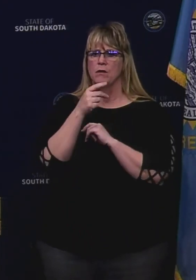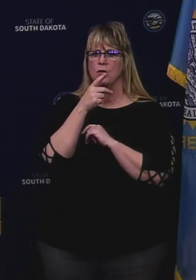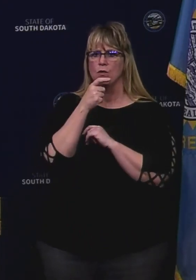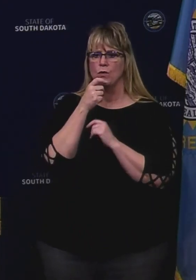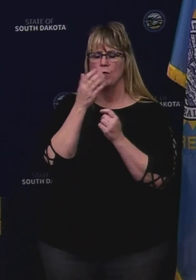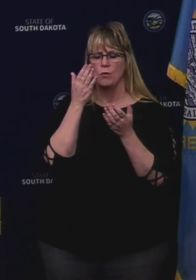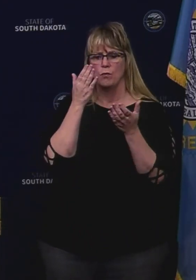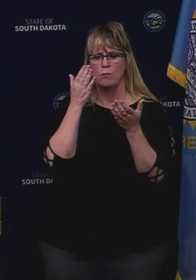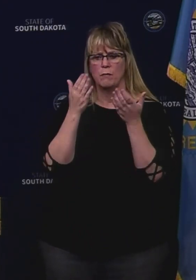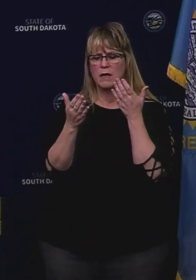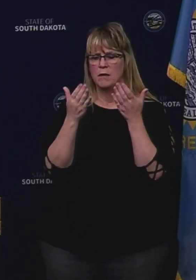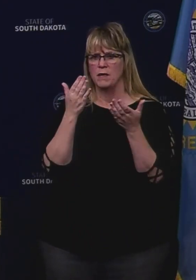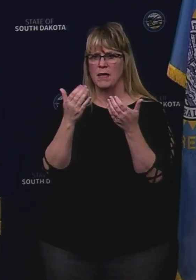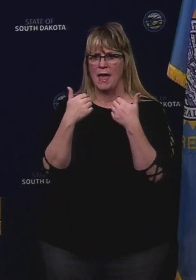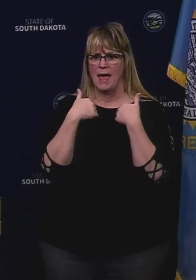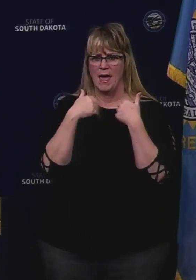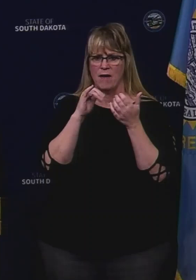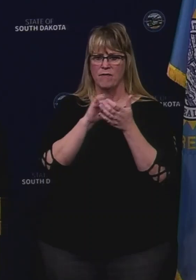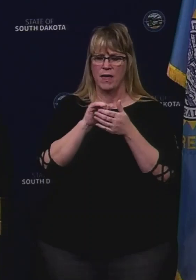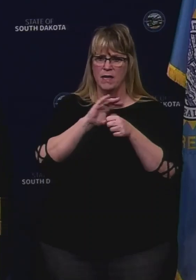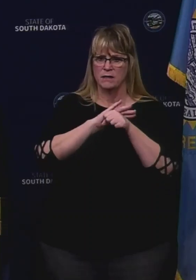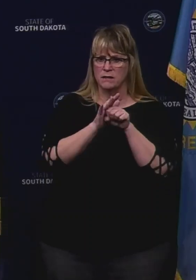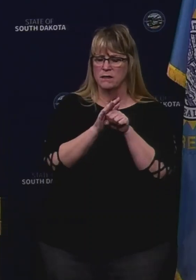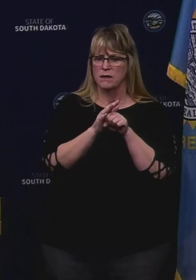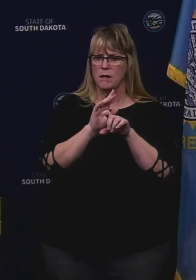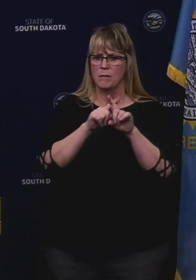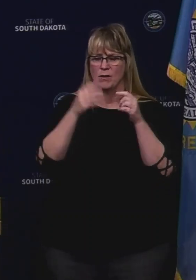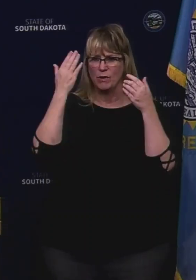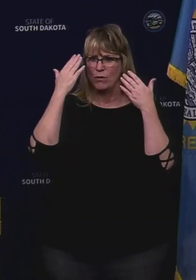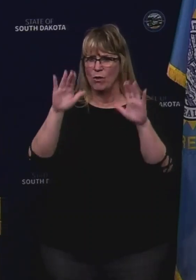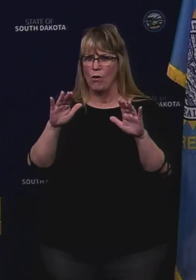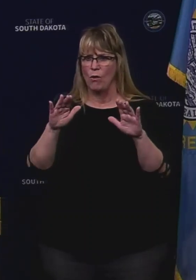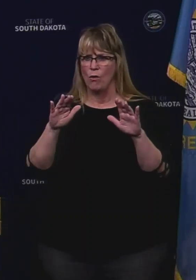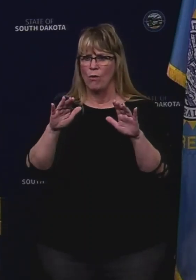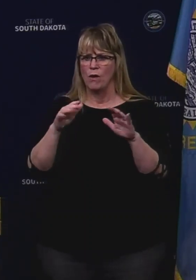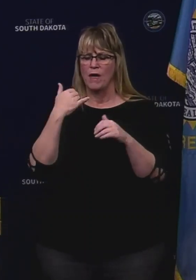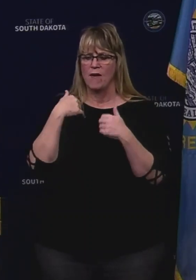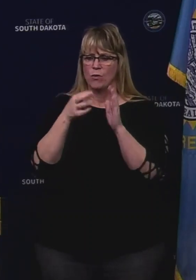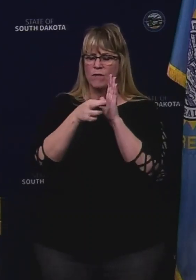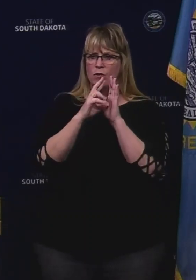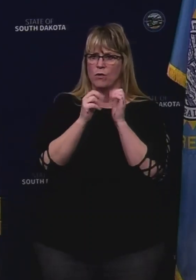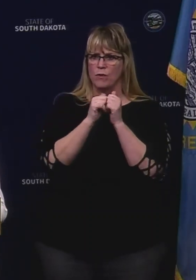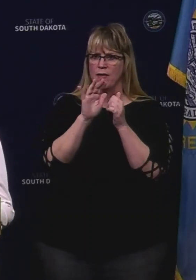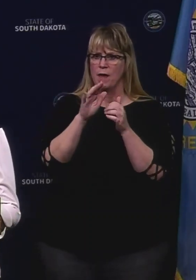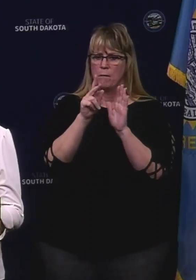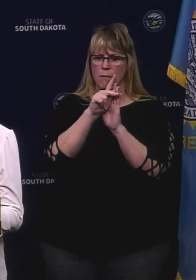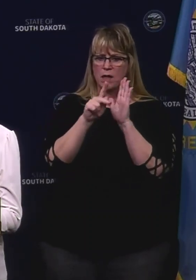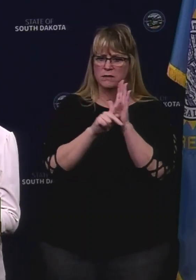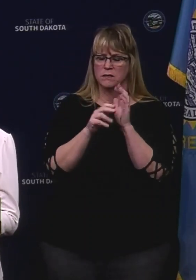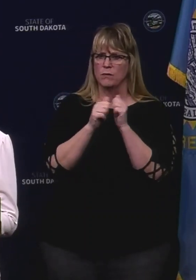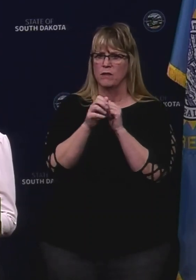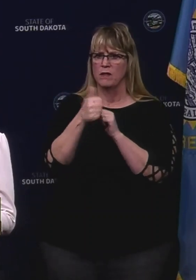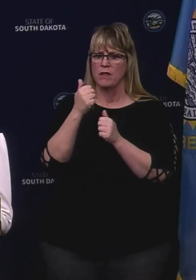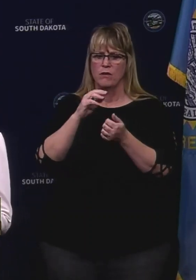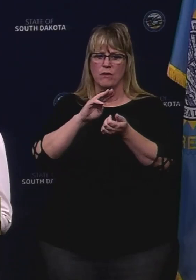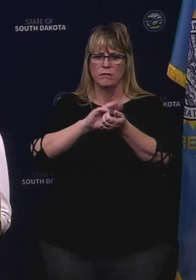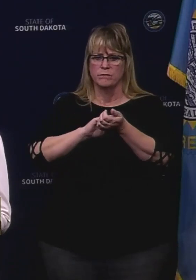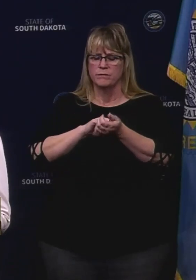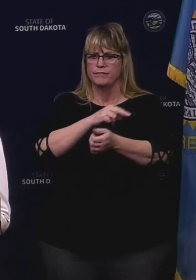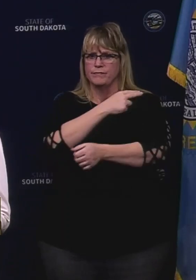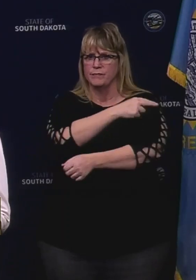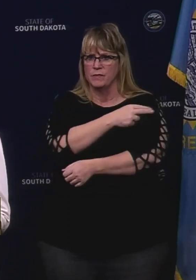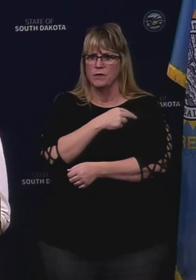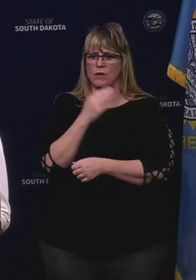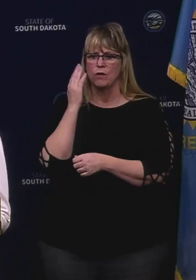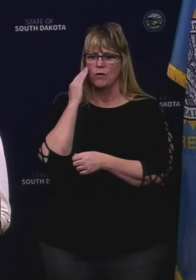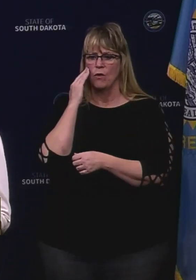if we have an update or a review of that policy, especially as it relates to healthcare workers and other people who are known